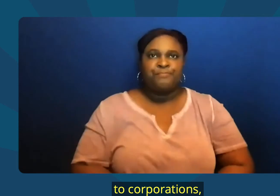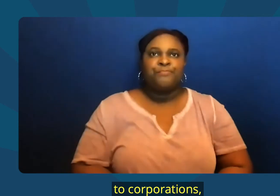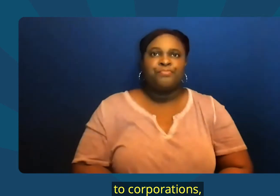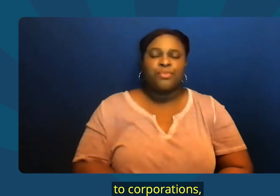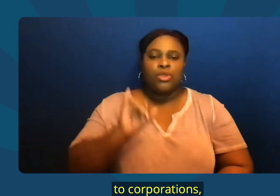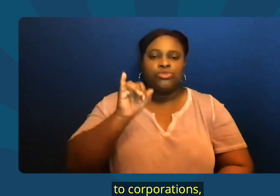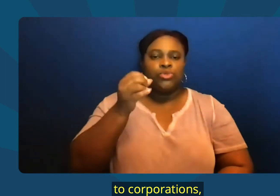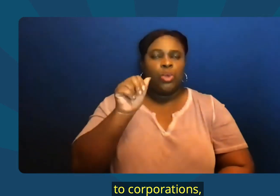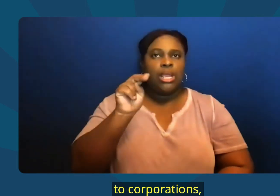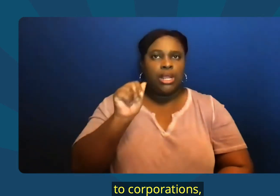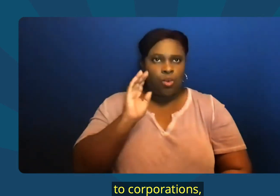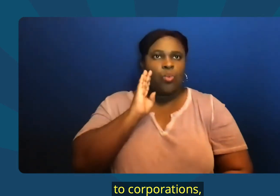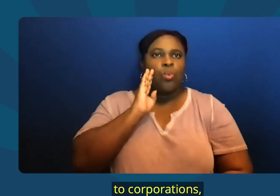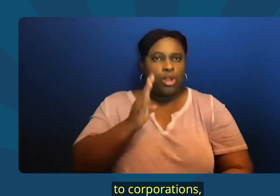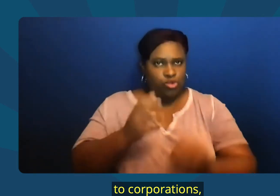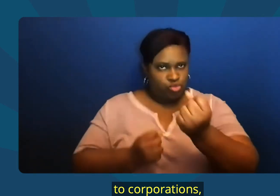share.